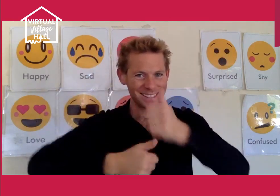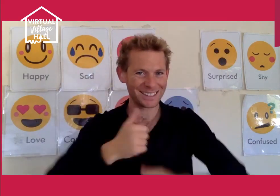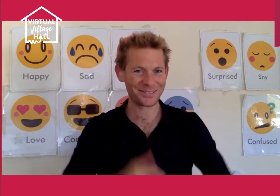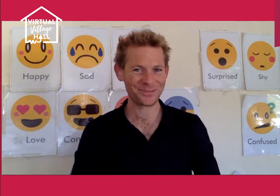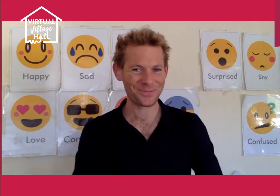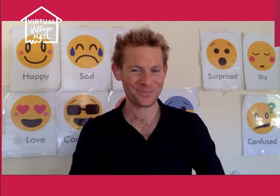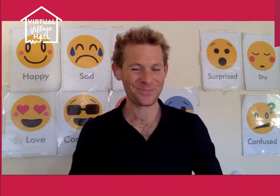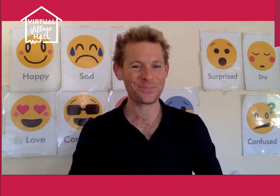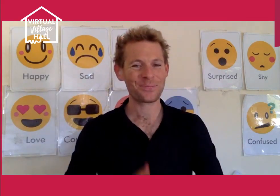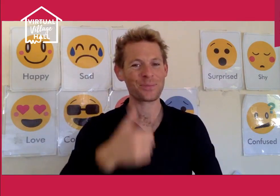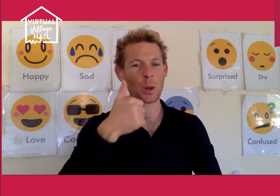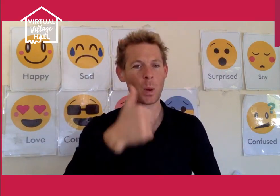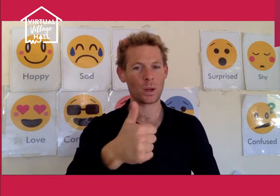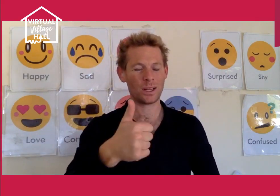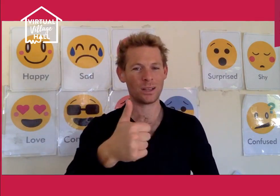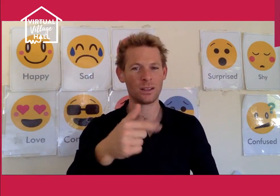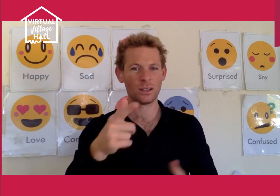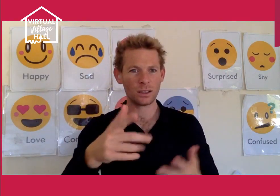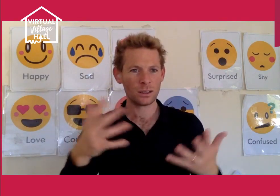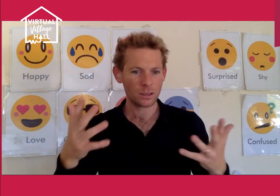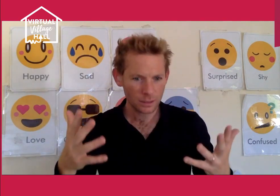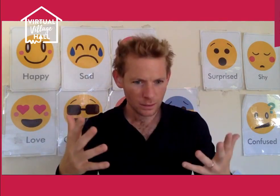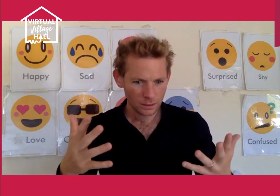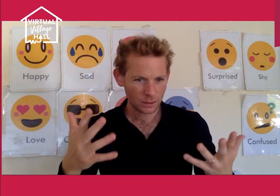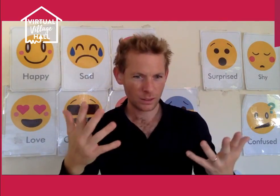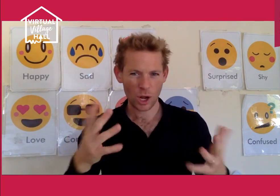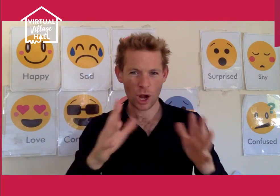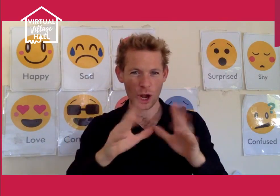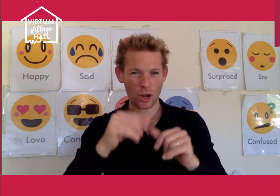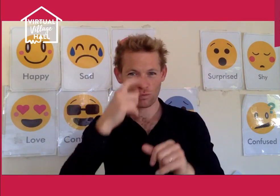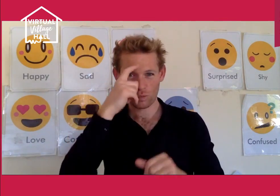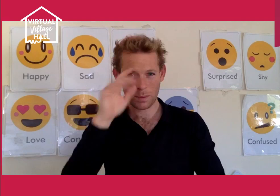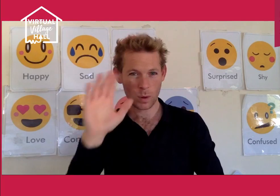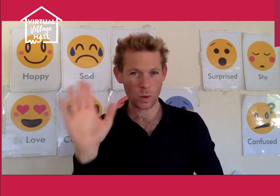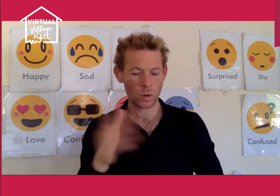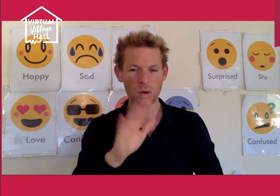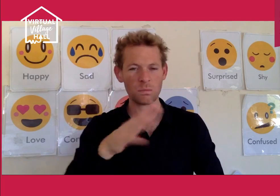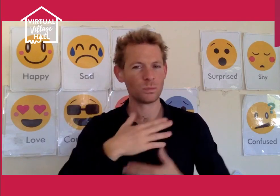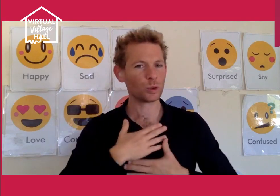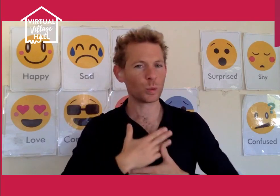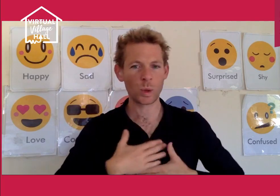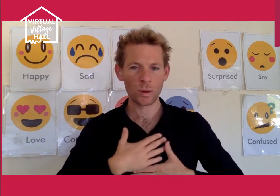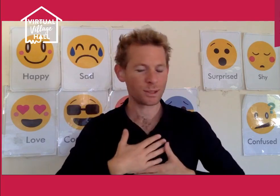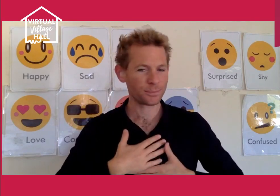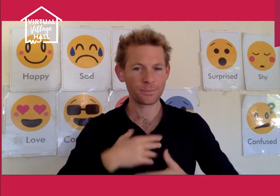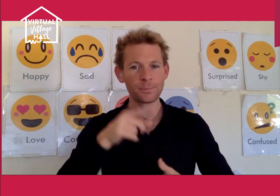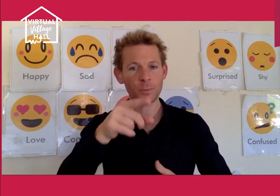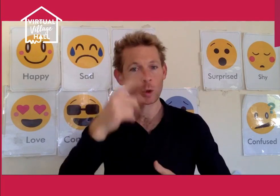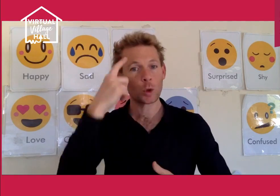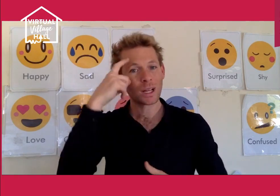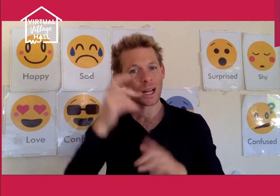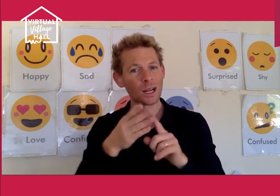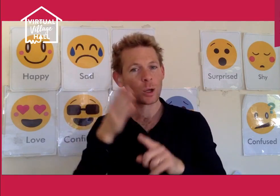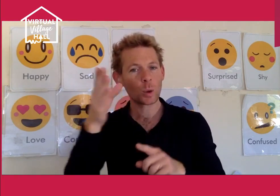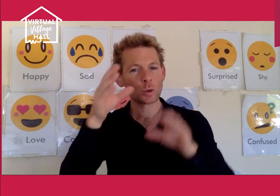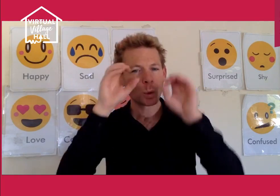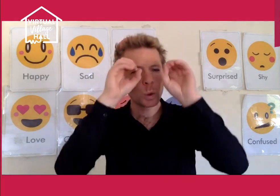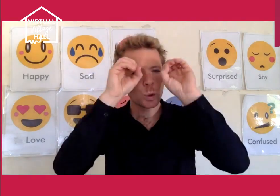Brilliant. Round of applause and really well done to you all. That's great. So, how are you going to remember all of these letters?